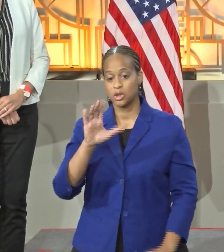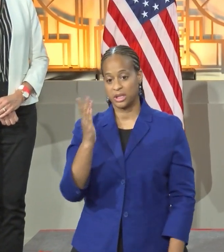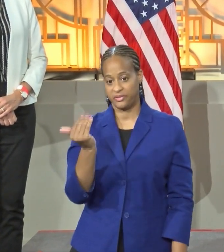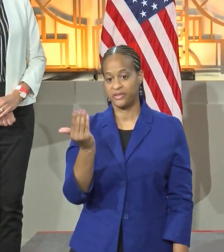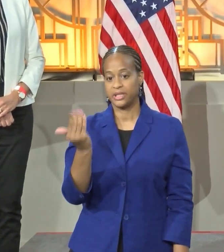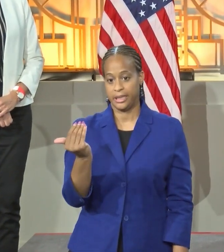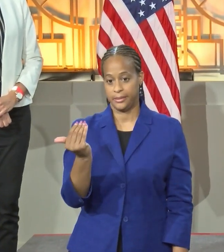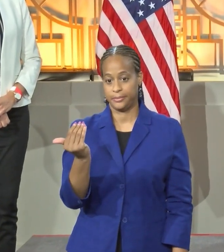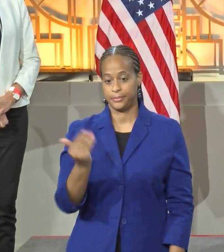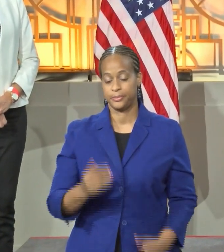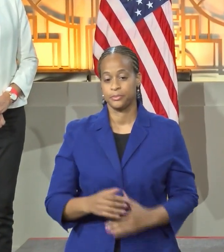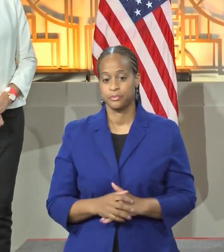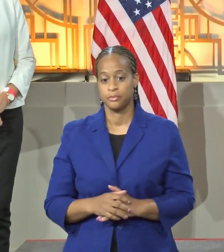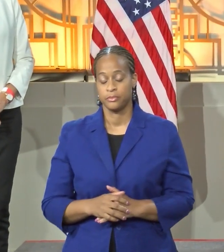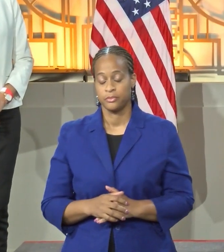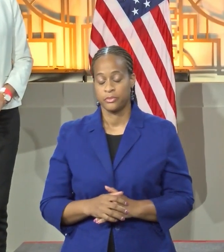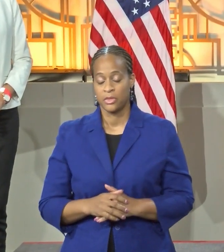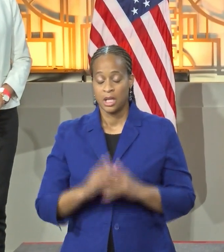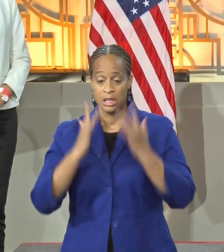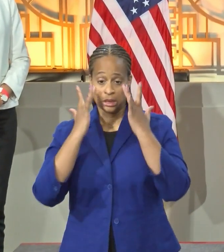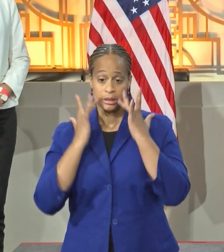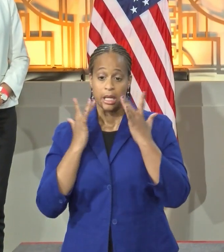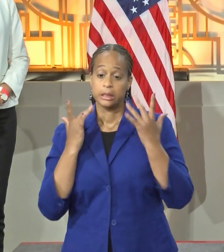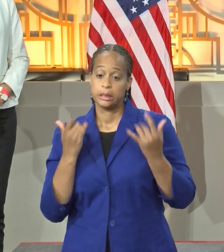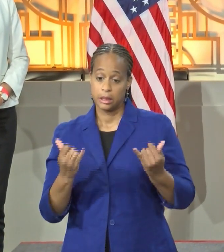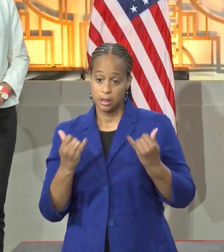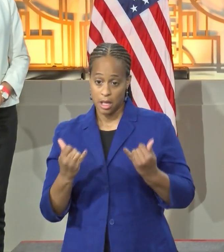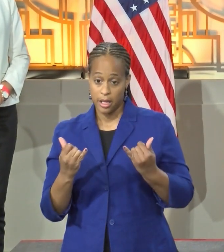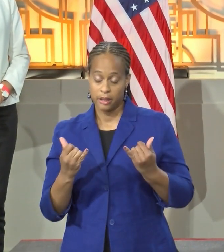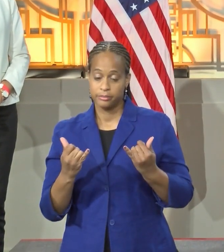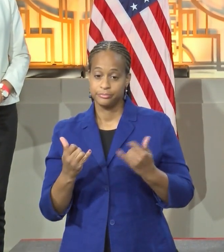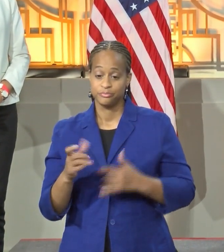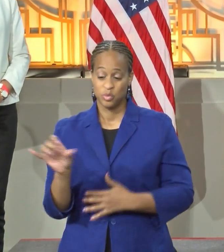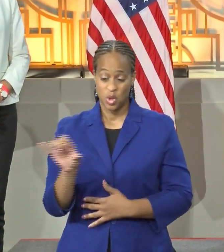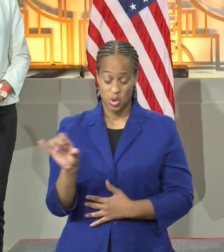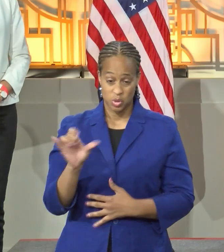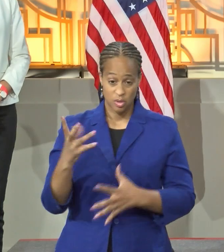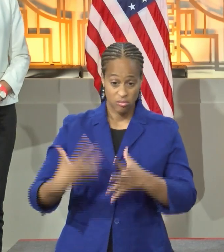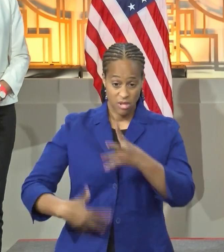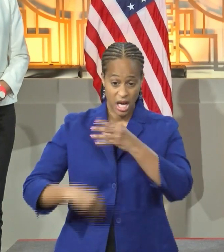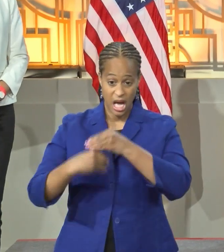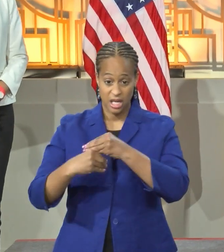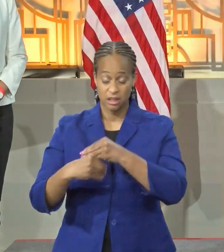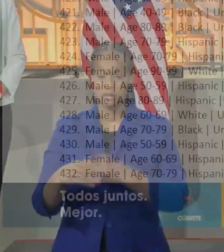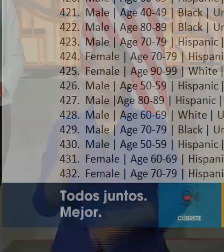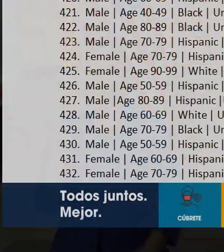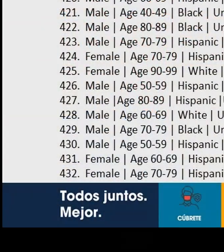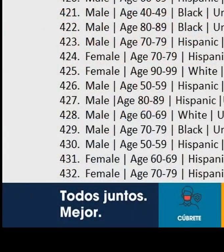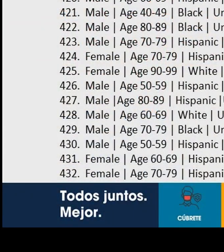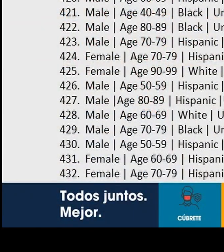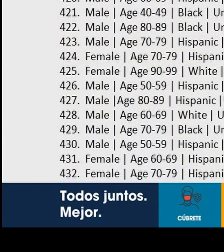45,415. Sadly, today, we're also adding 15